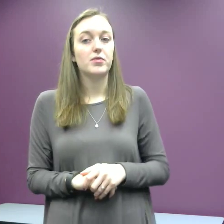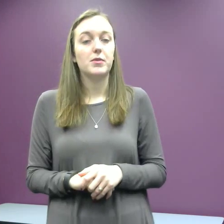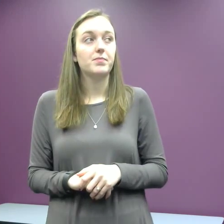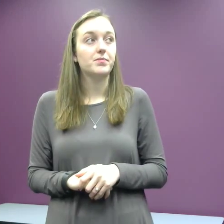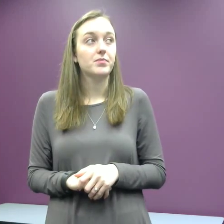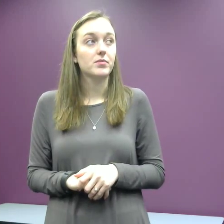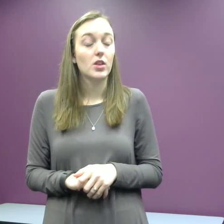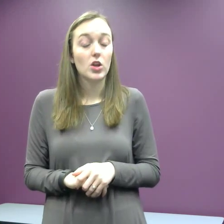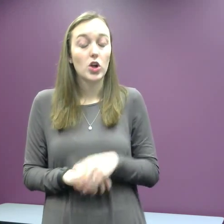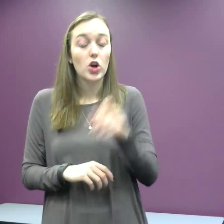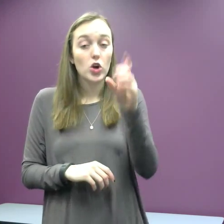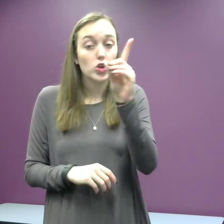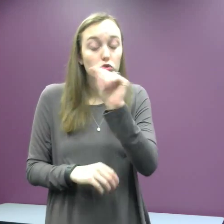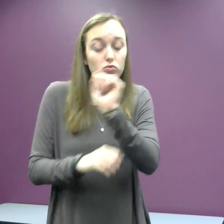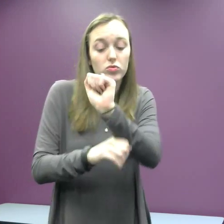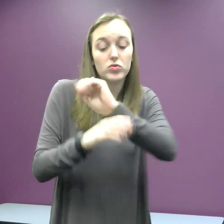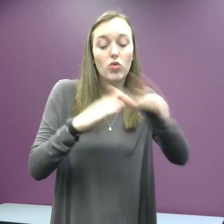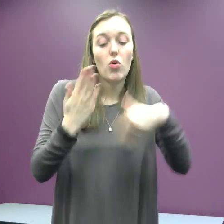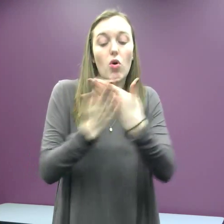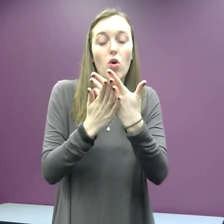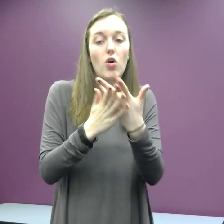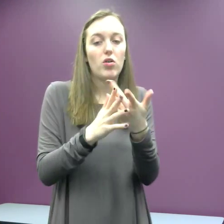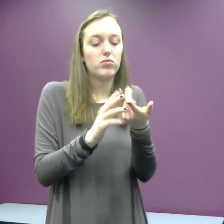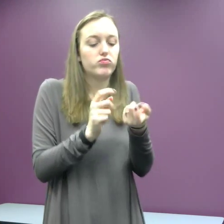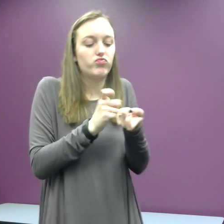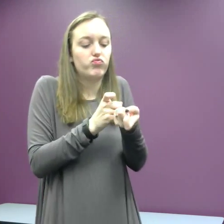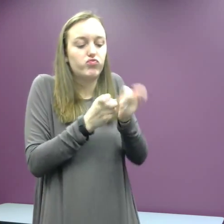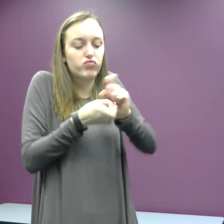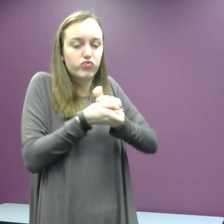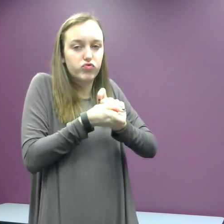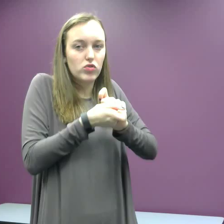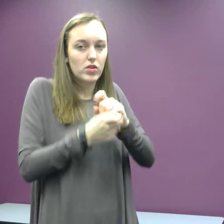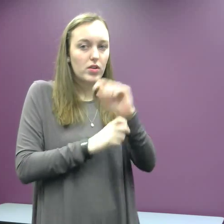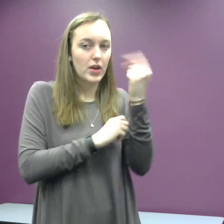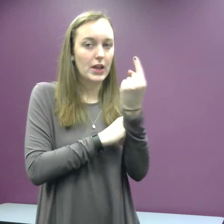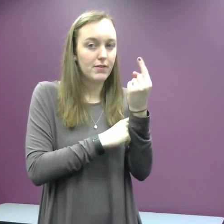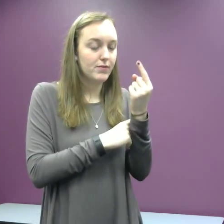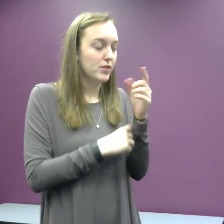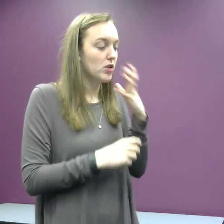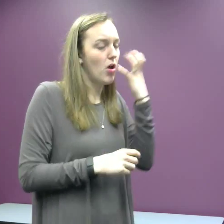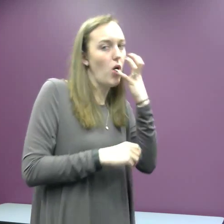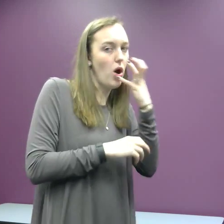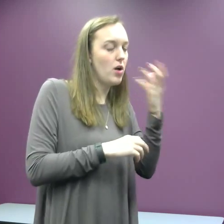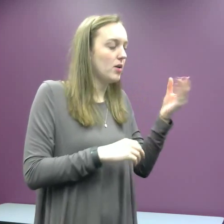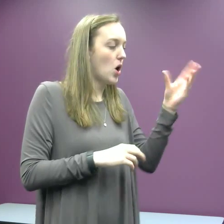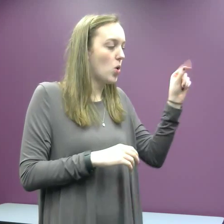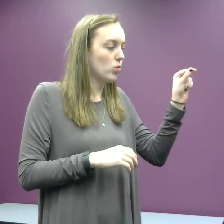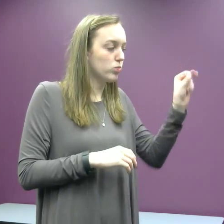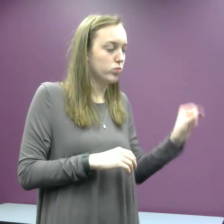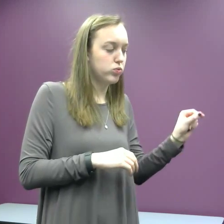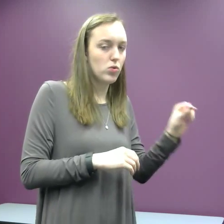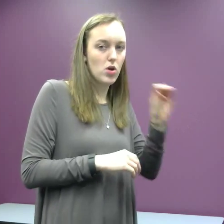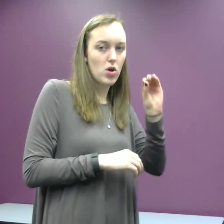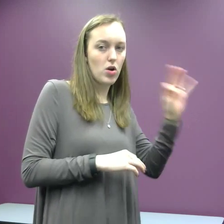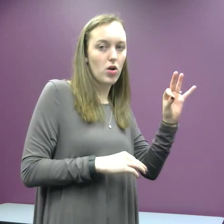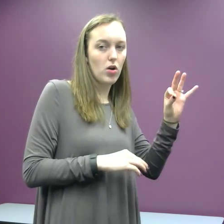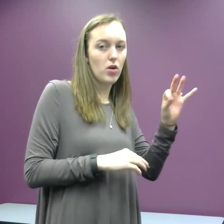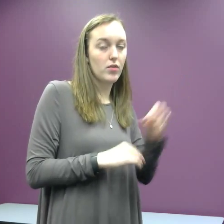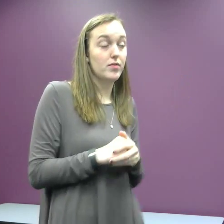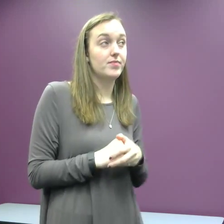everything backwards. The first thing you do is you turn the heater off. But now, this is the important part, you must wait at least 15